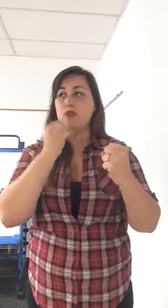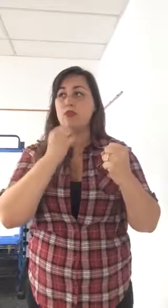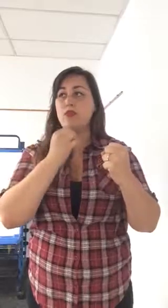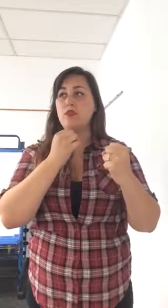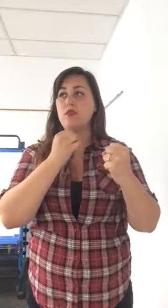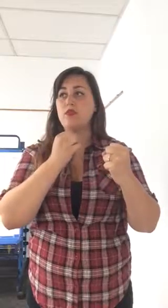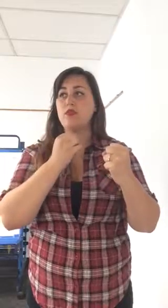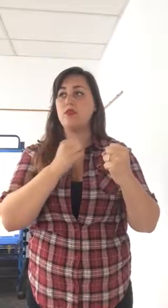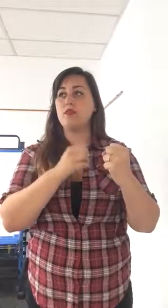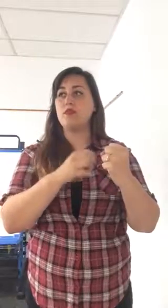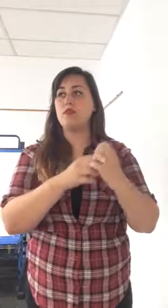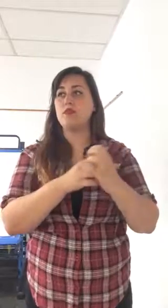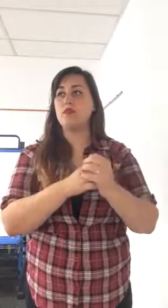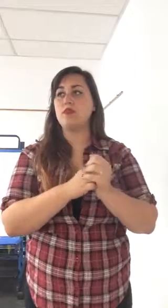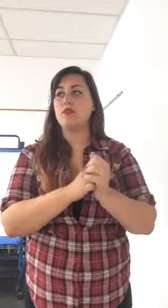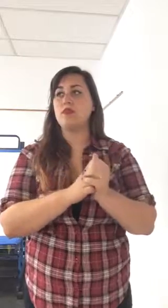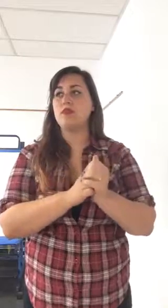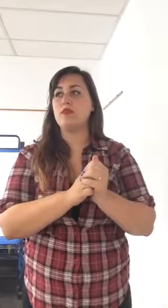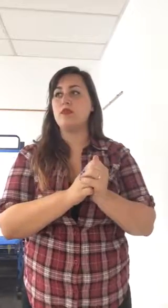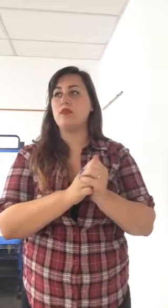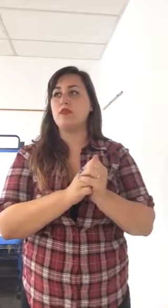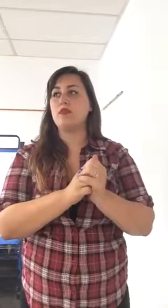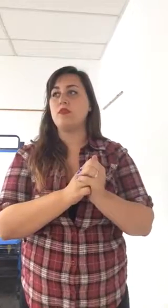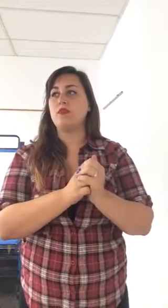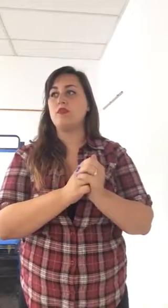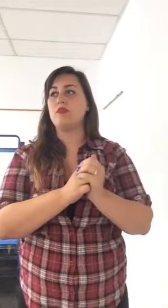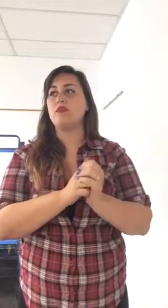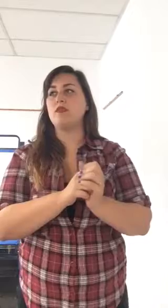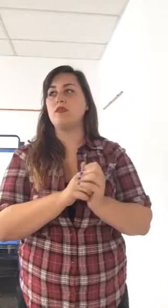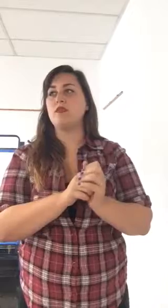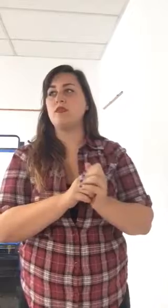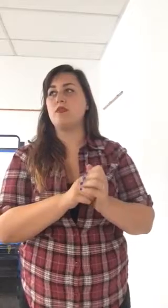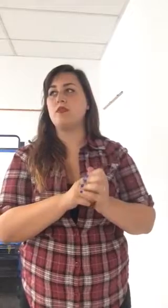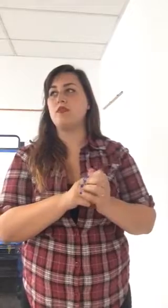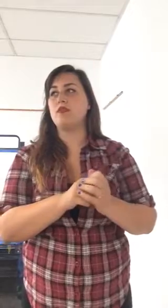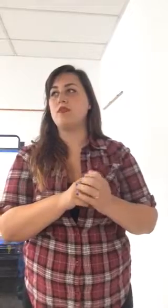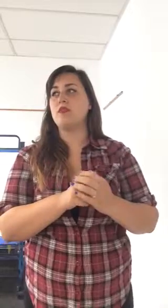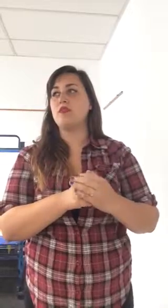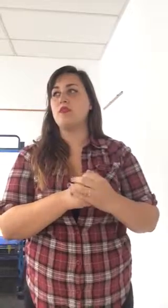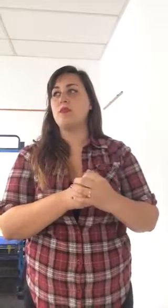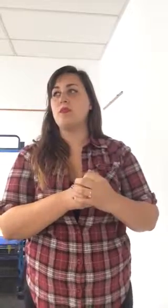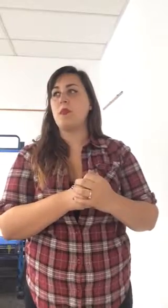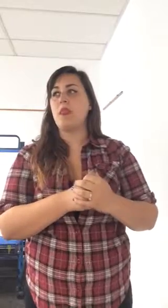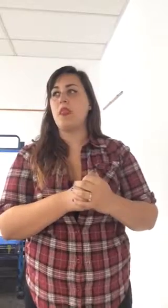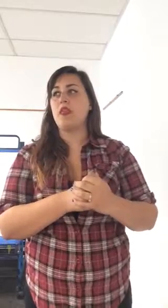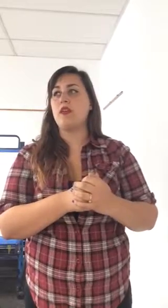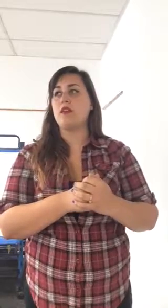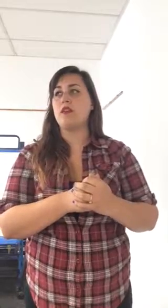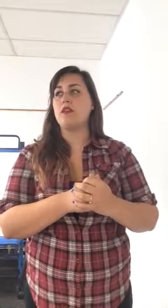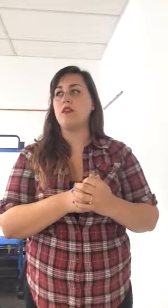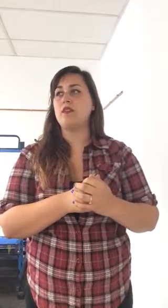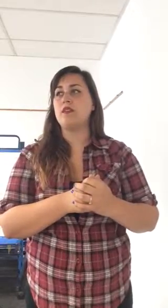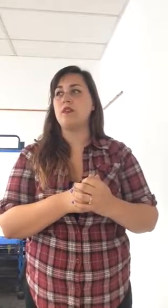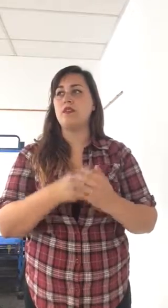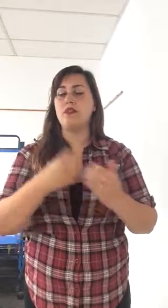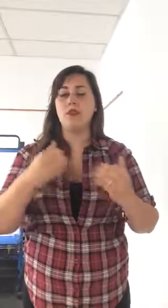on the human skeleton? What is it? You may want to change it. Yeah, the femur. They're good. So if I take this femur or any bone here, and I look at this